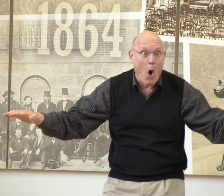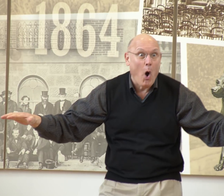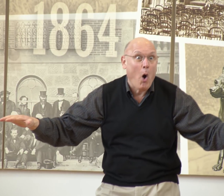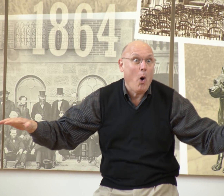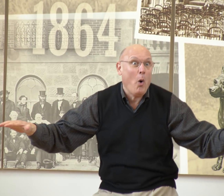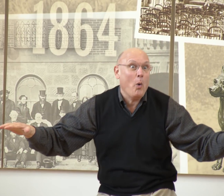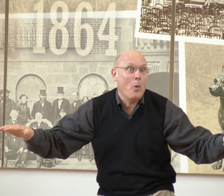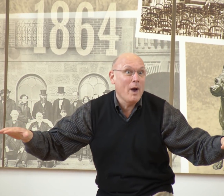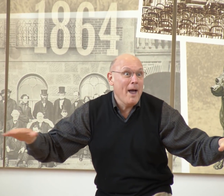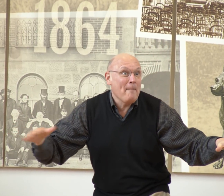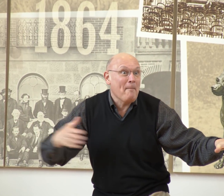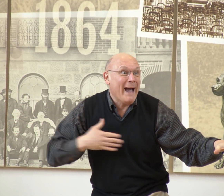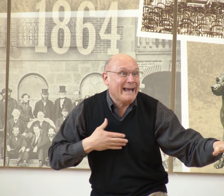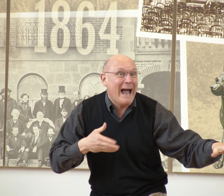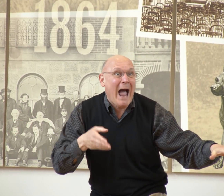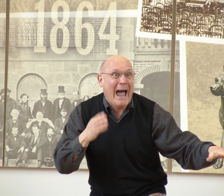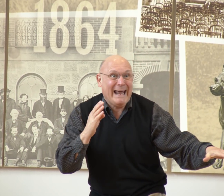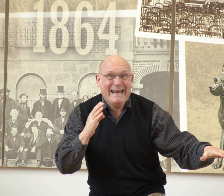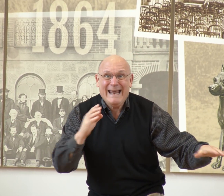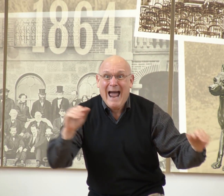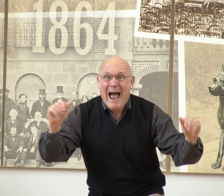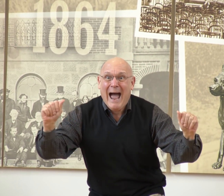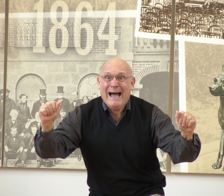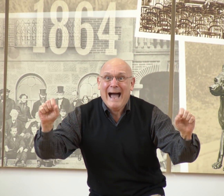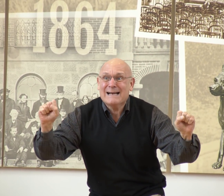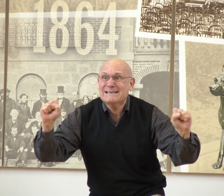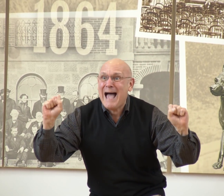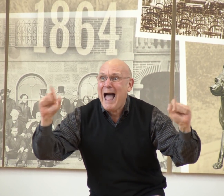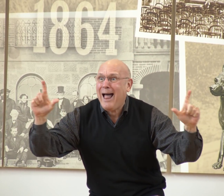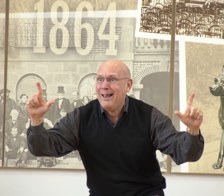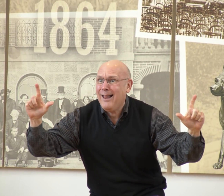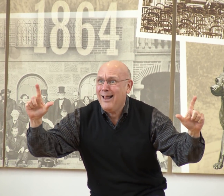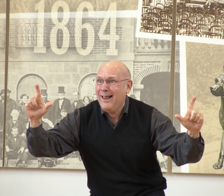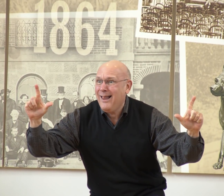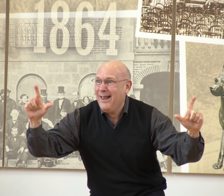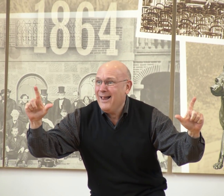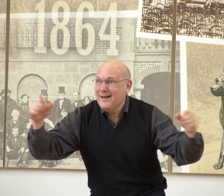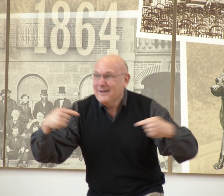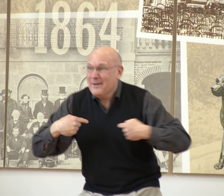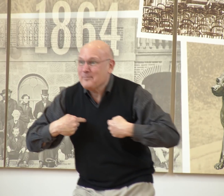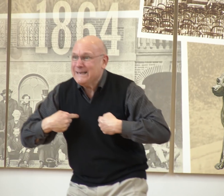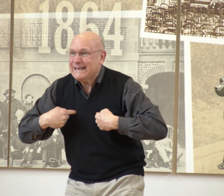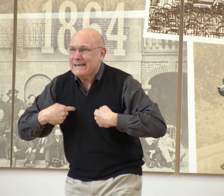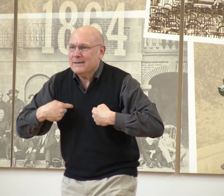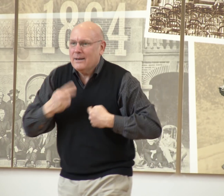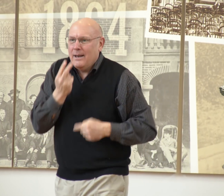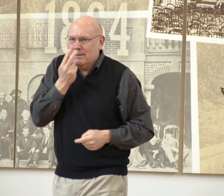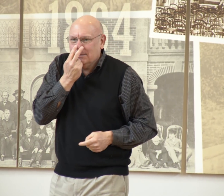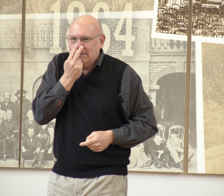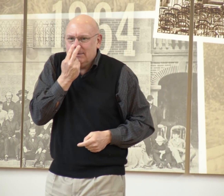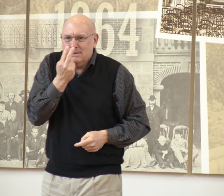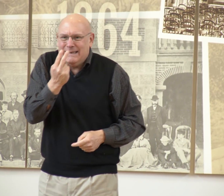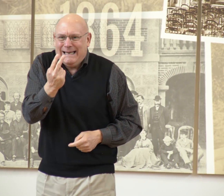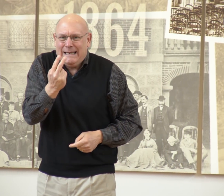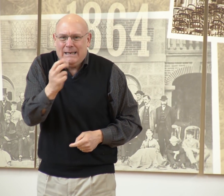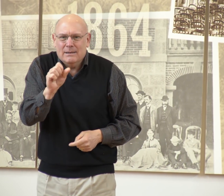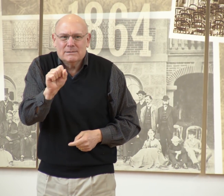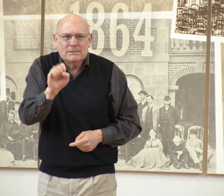And whoa, my God, they were all signing in ASL. And I